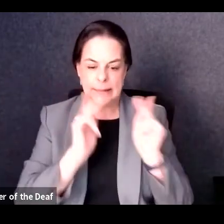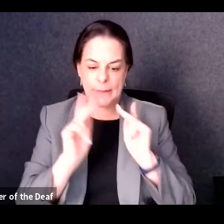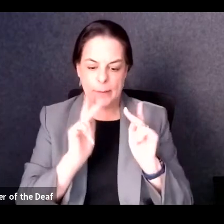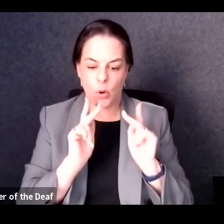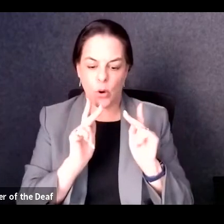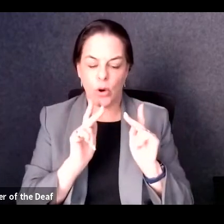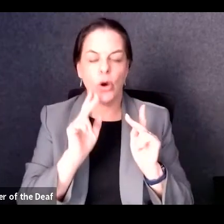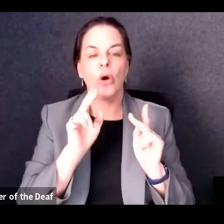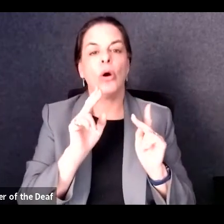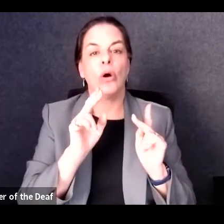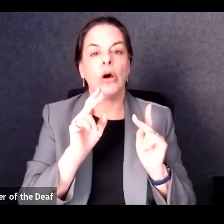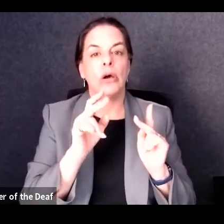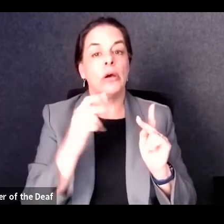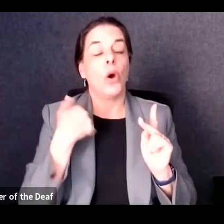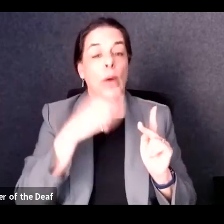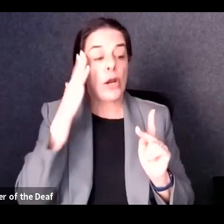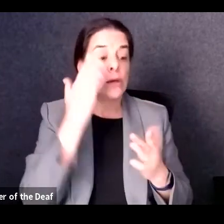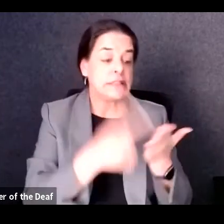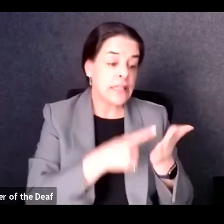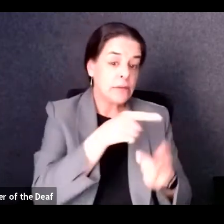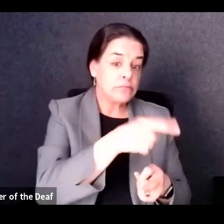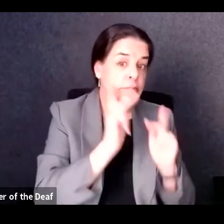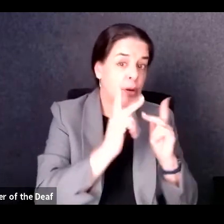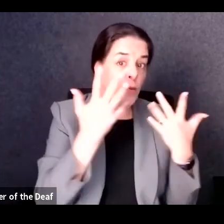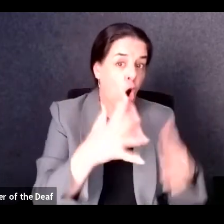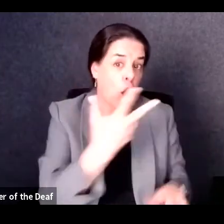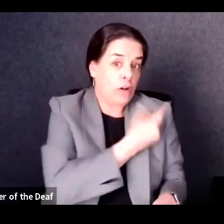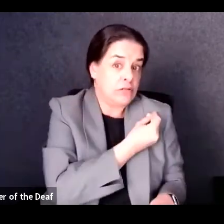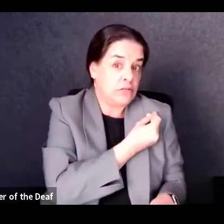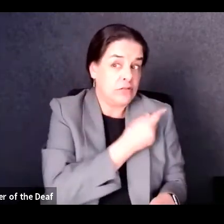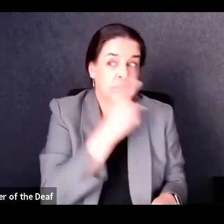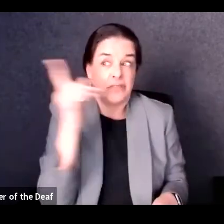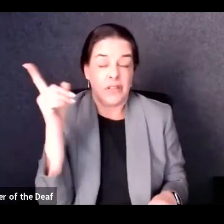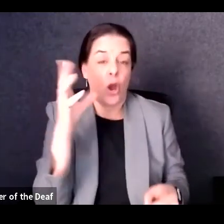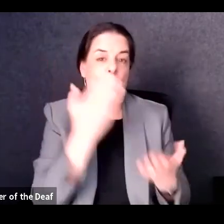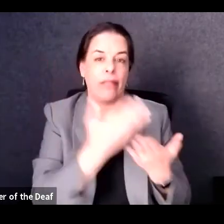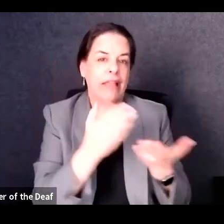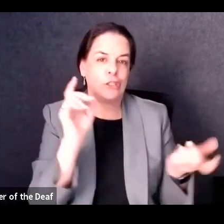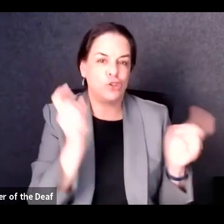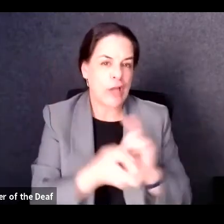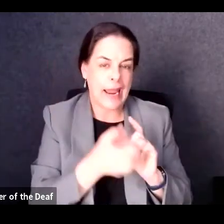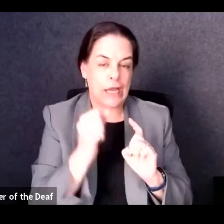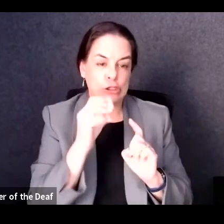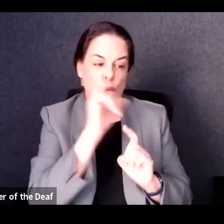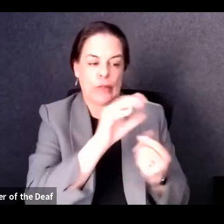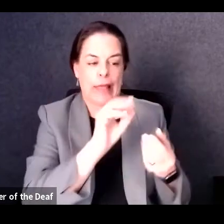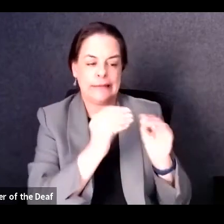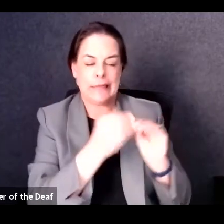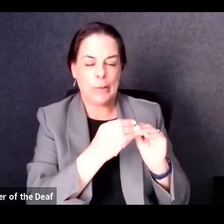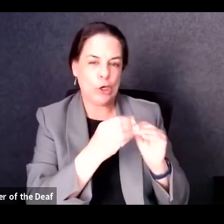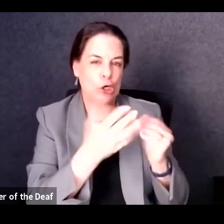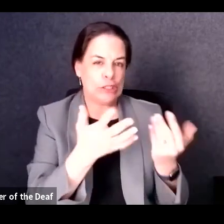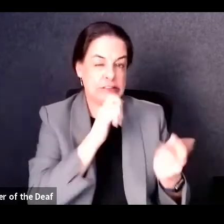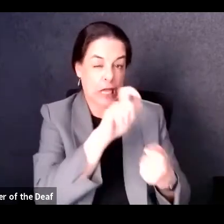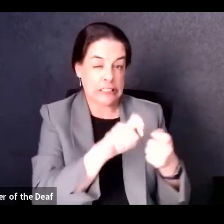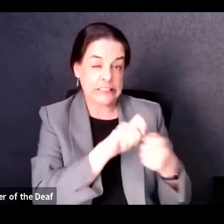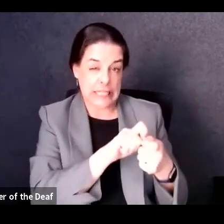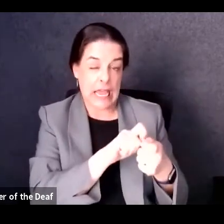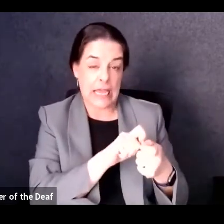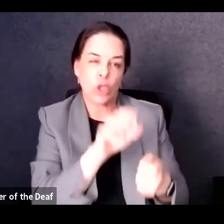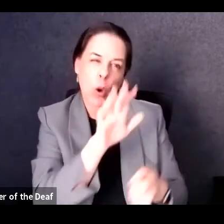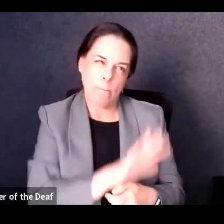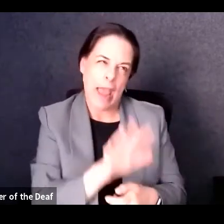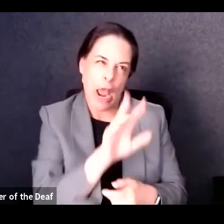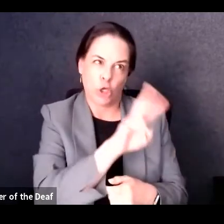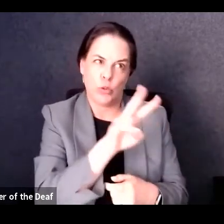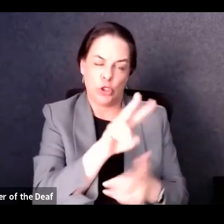sometimes those folks have already gotten vaccinated. Sometimes those folks, things change. So, we 22,000